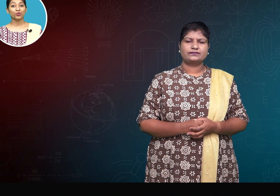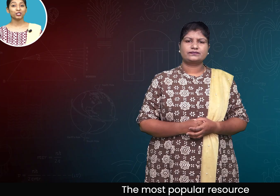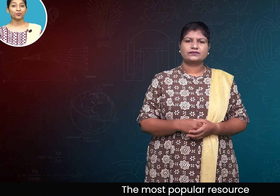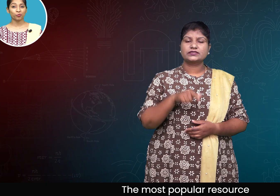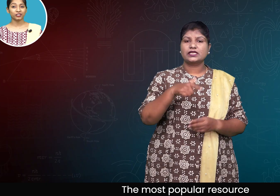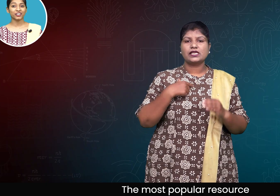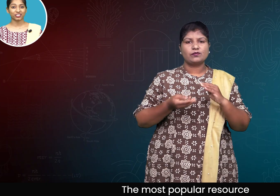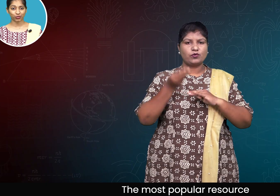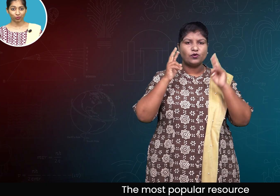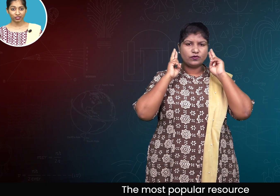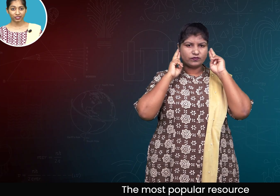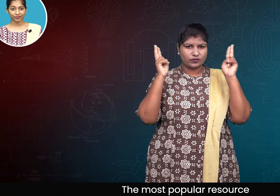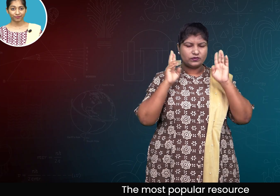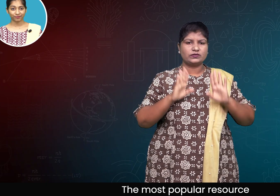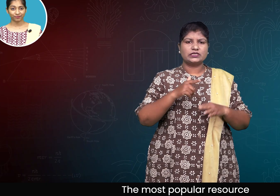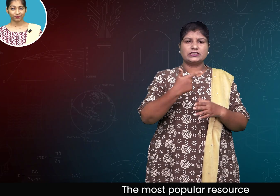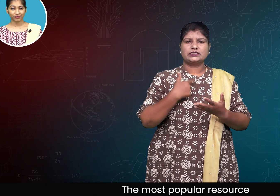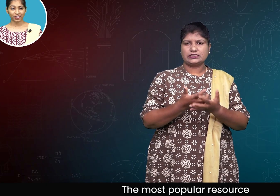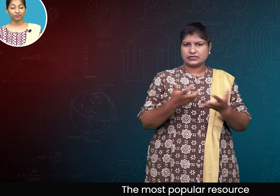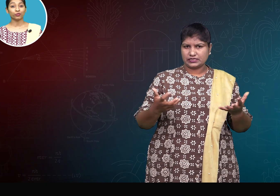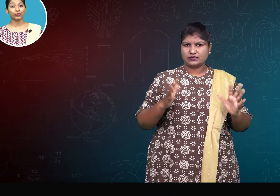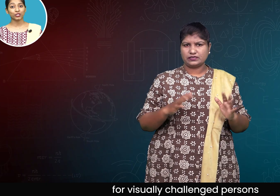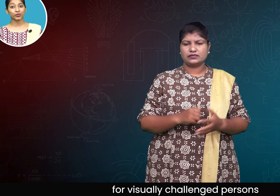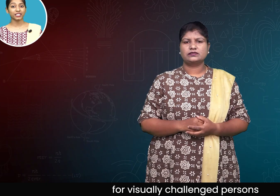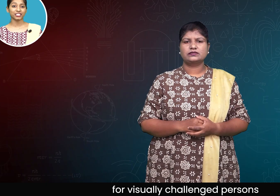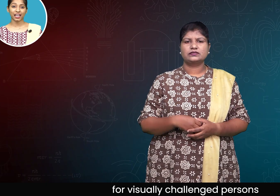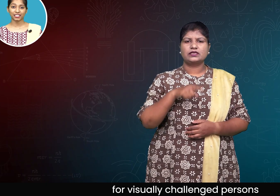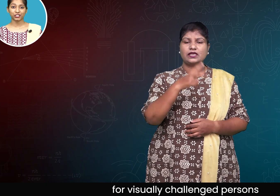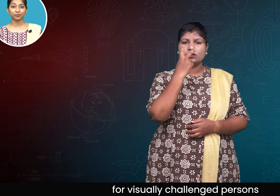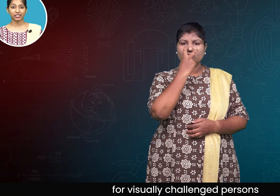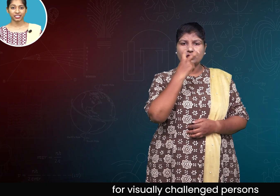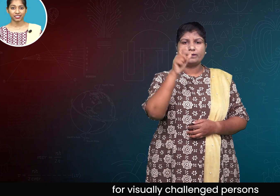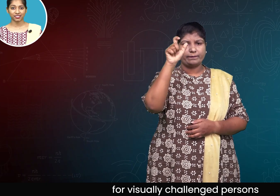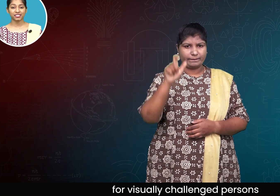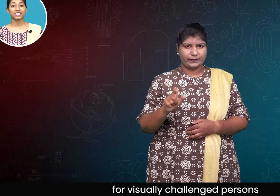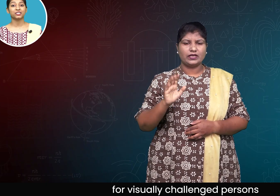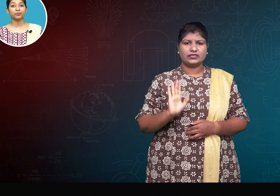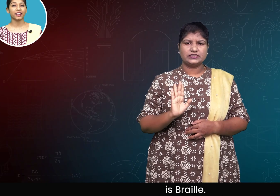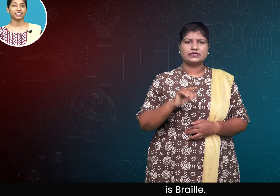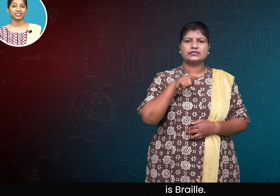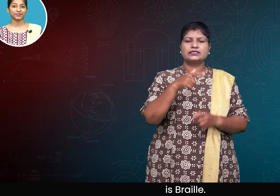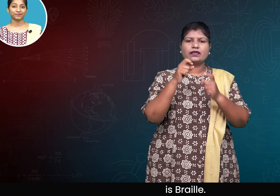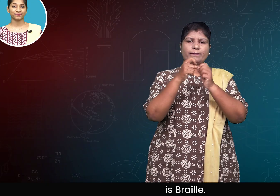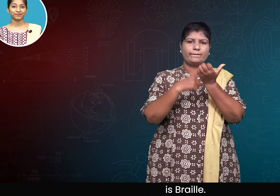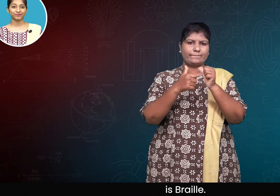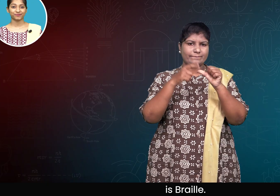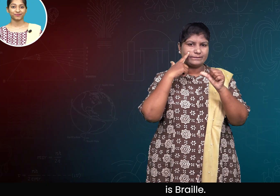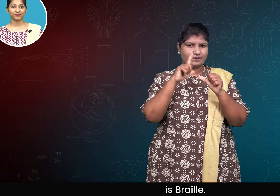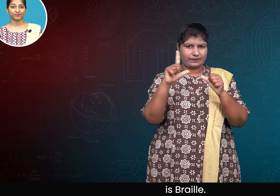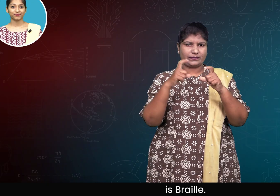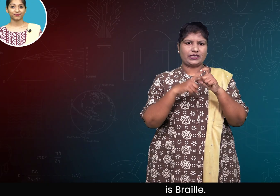The most popular resource for visually challenged persons is Braille.